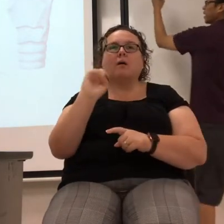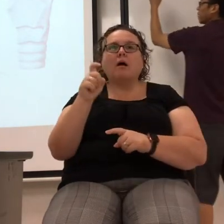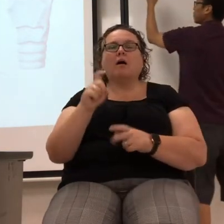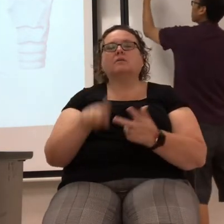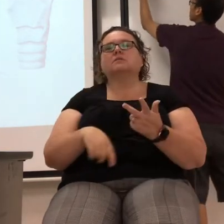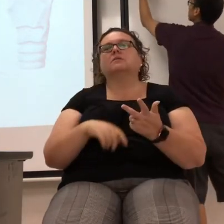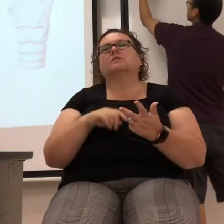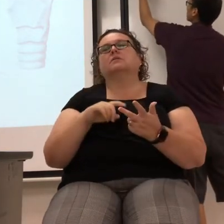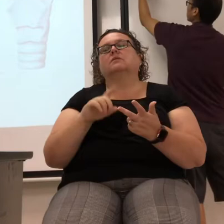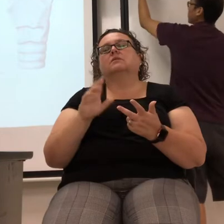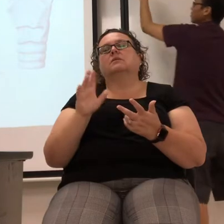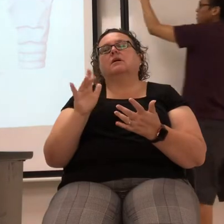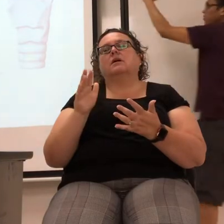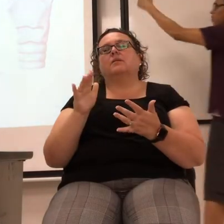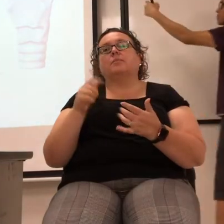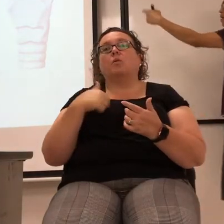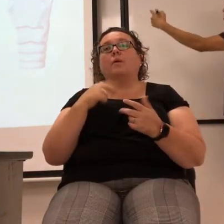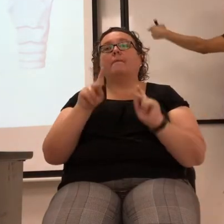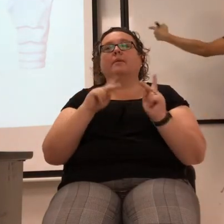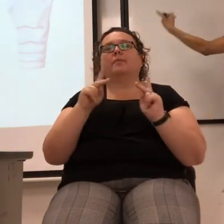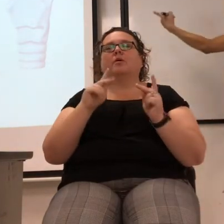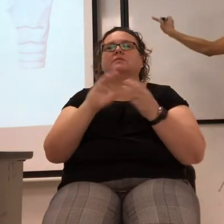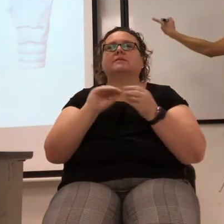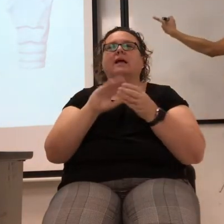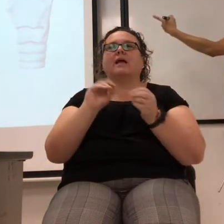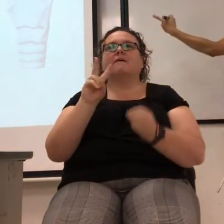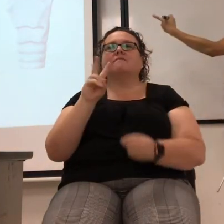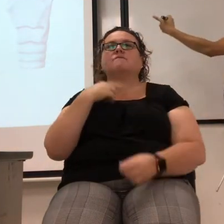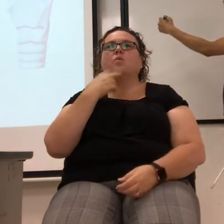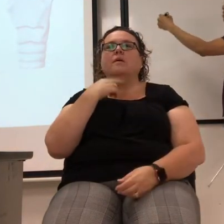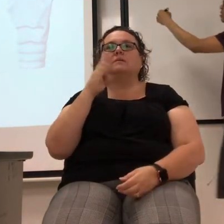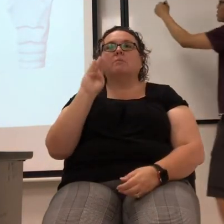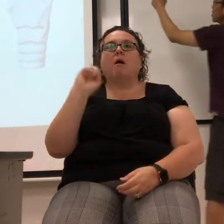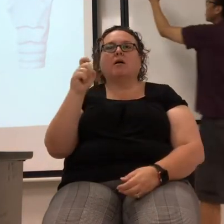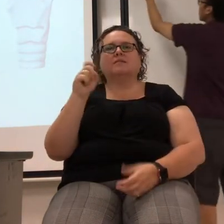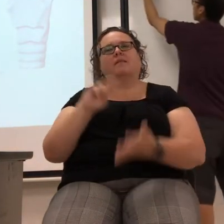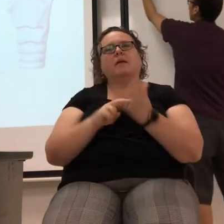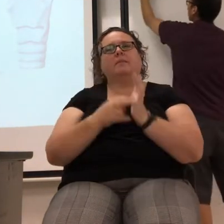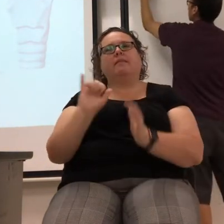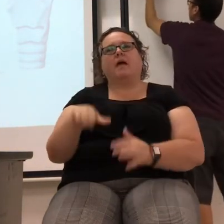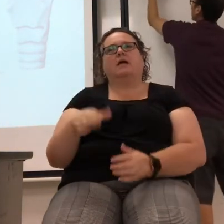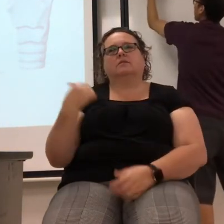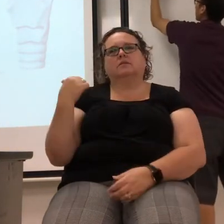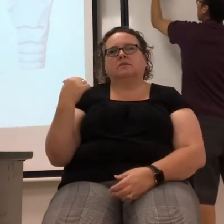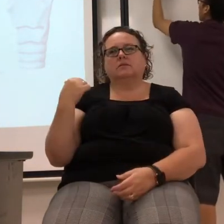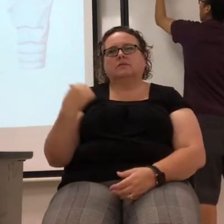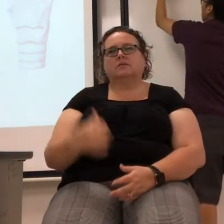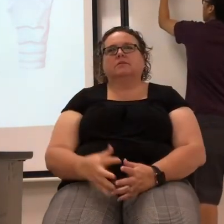And when people say voice box, they're referring to that.